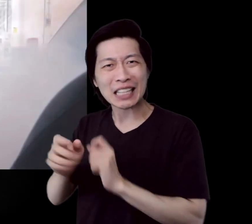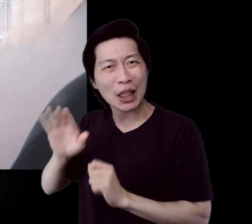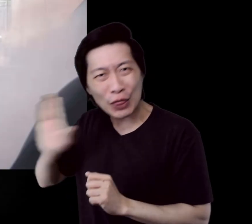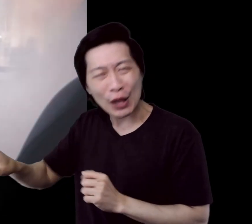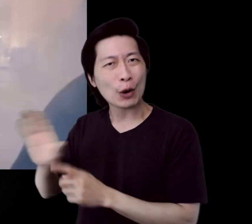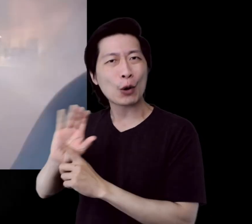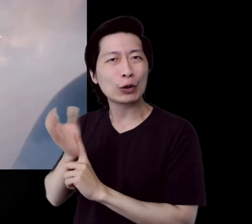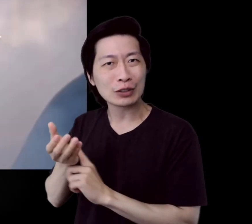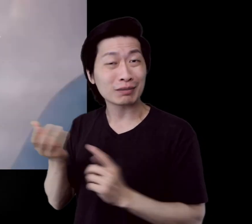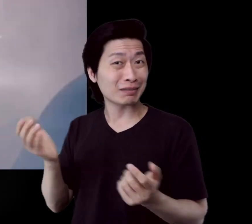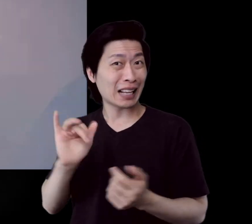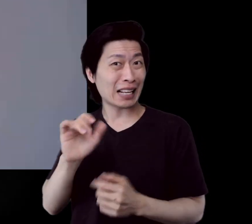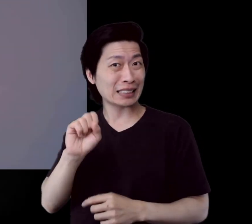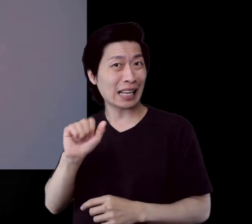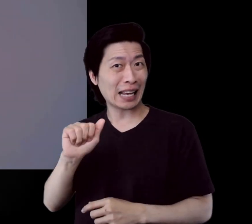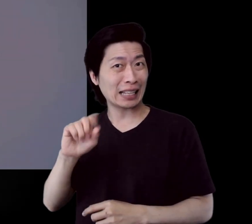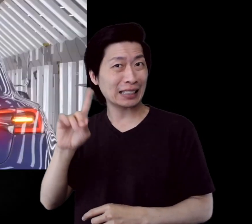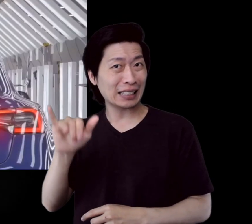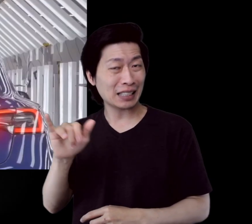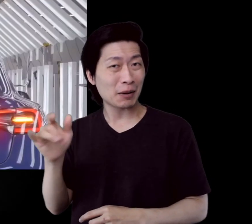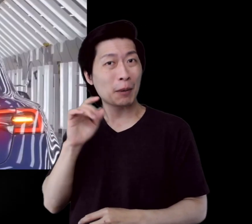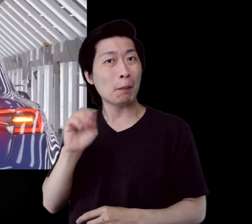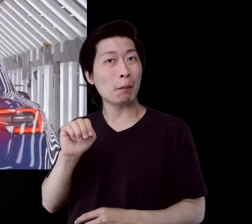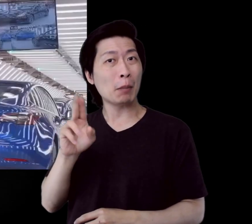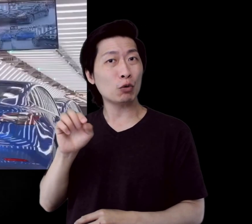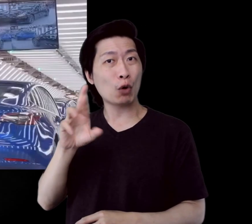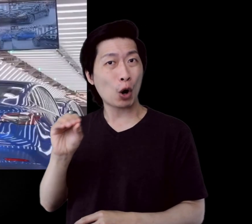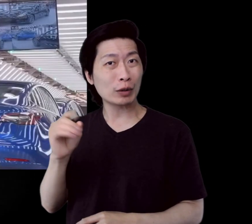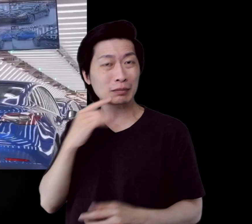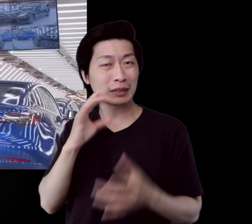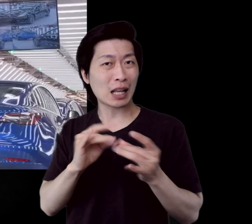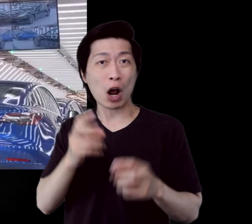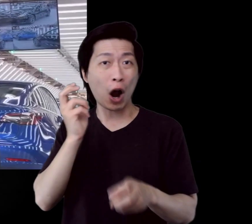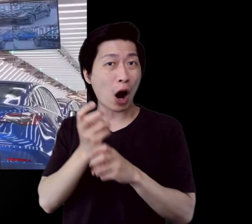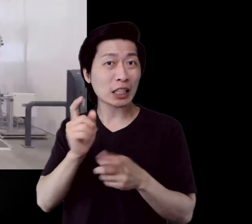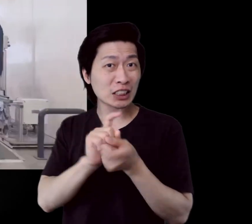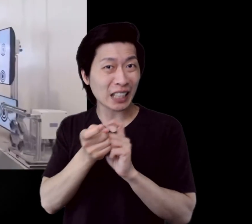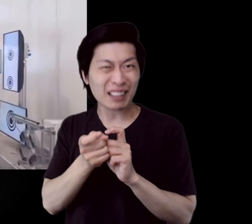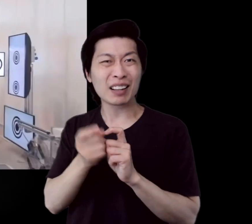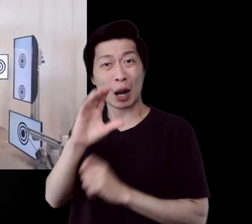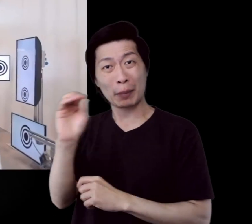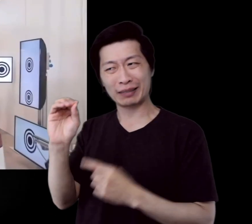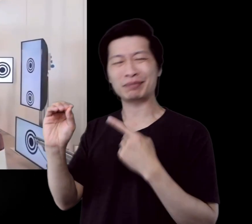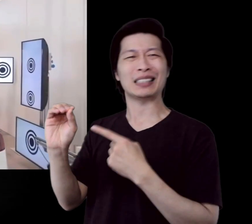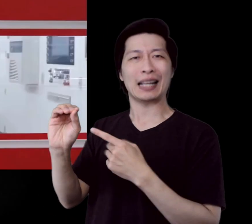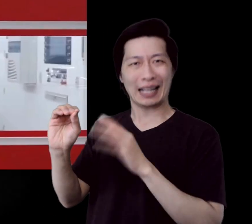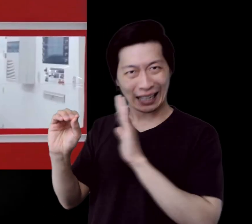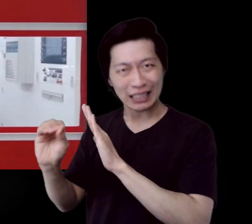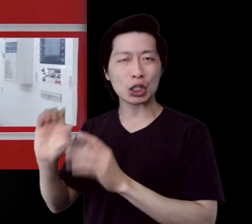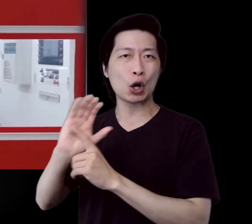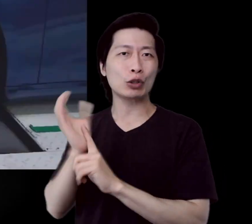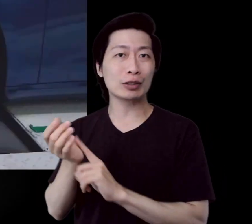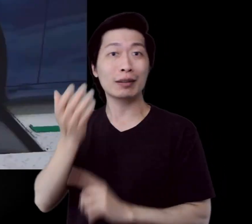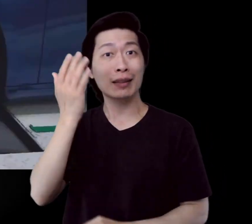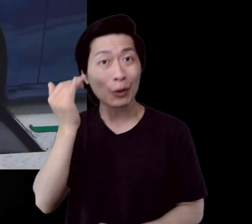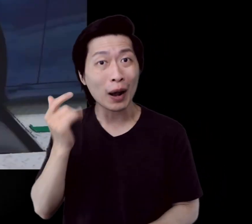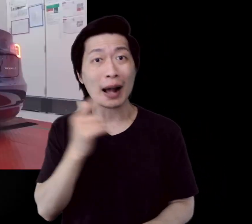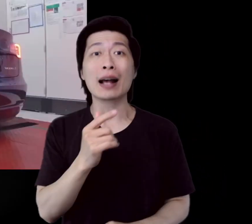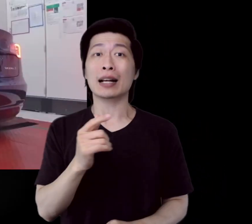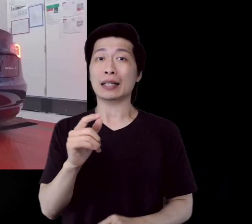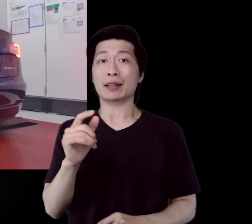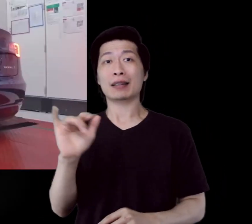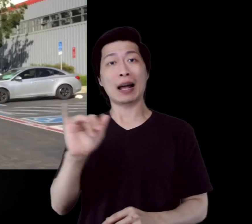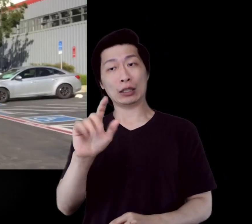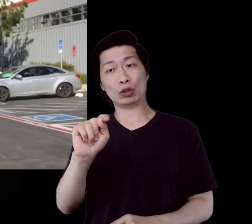their culture. Just as Sandy Munro once said, the hardest thing to change in a company is its culture. And this is